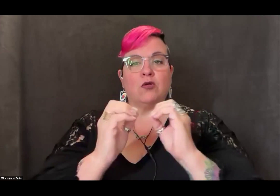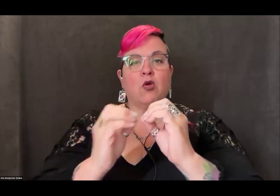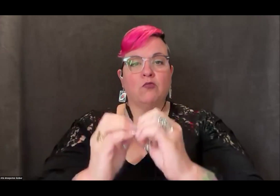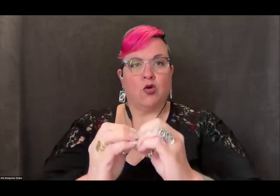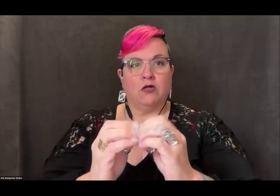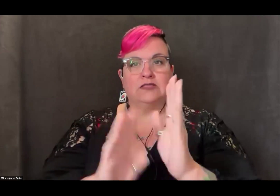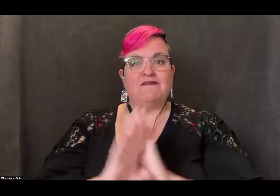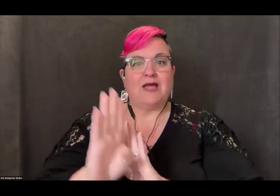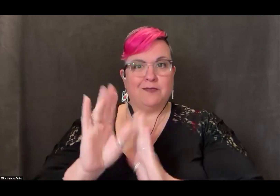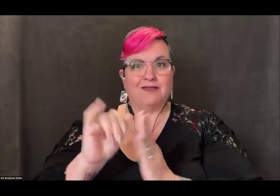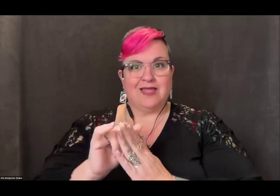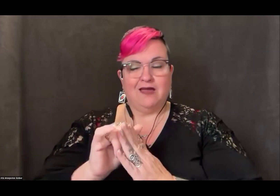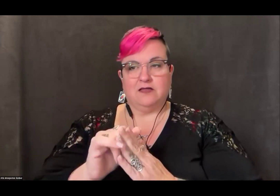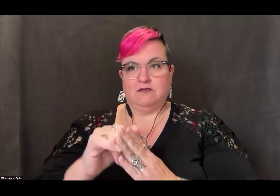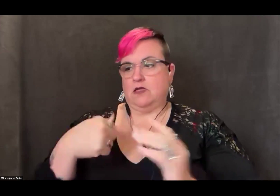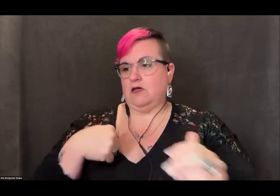developments, which I've been